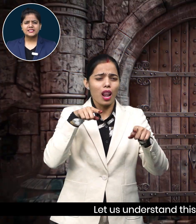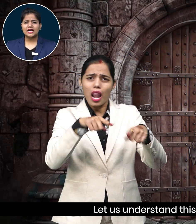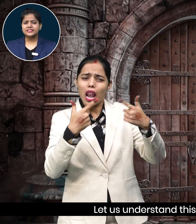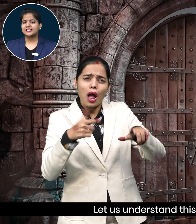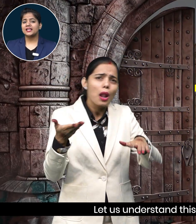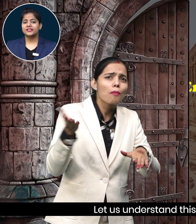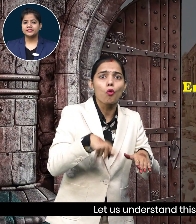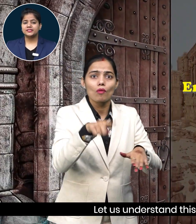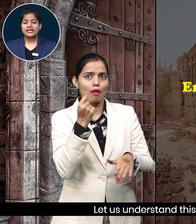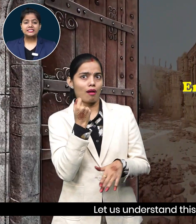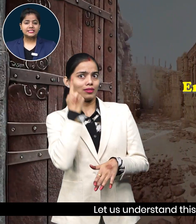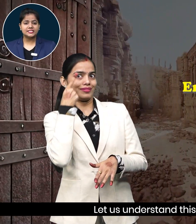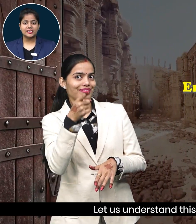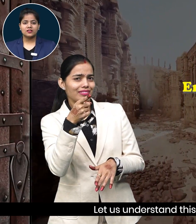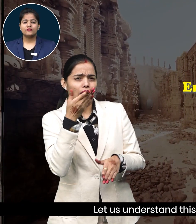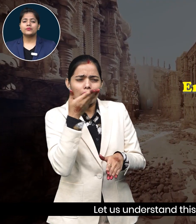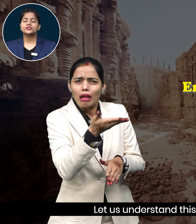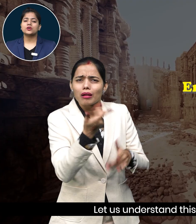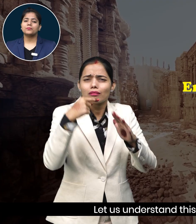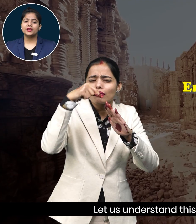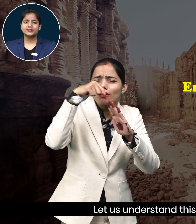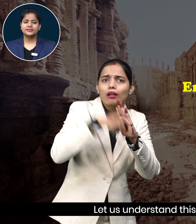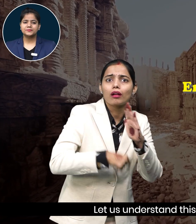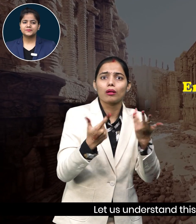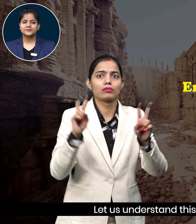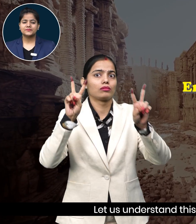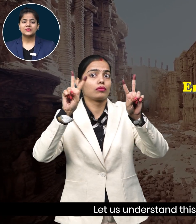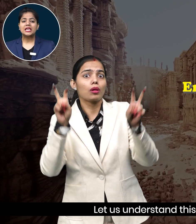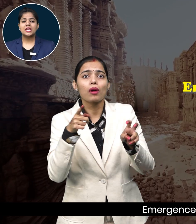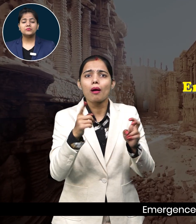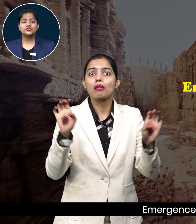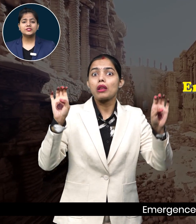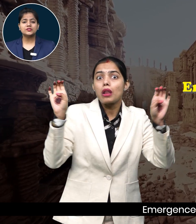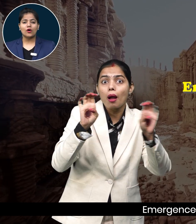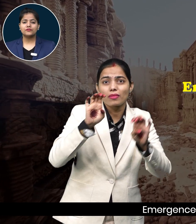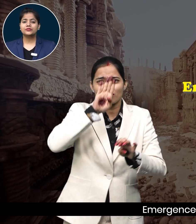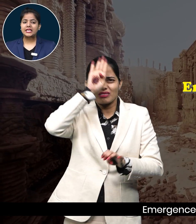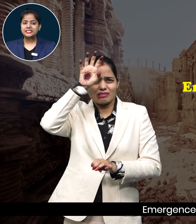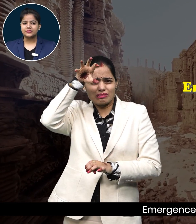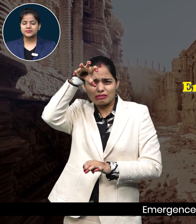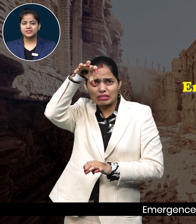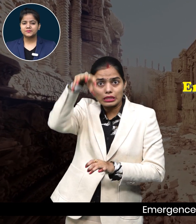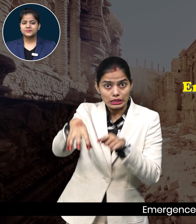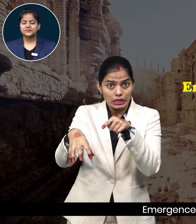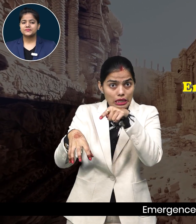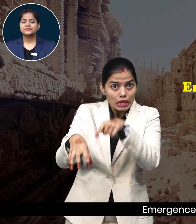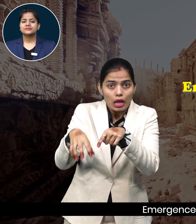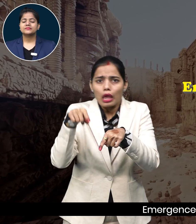Let us understand this in detail from the topic Emergence of